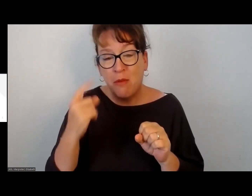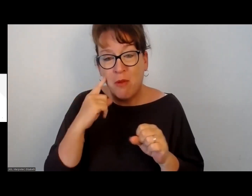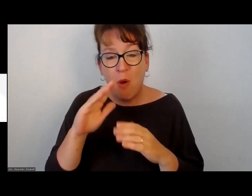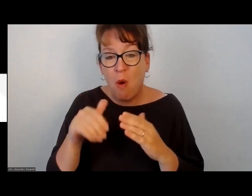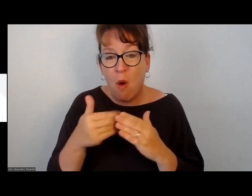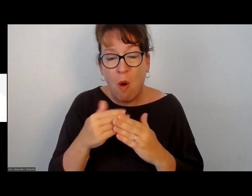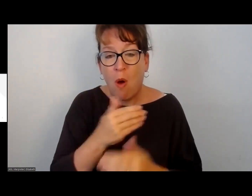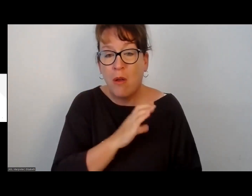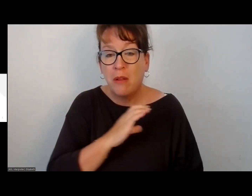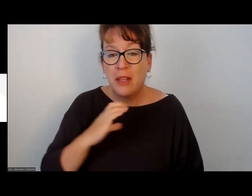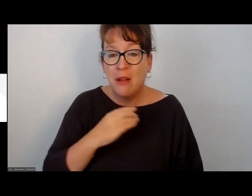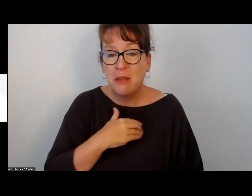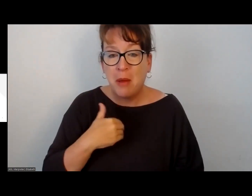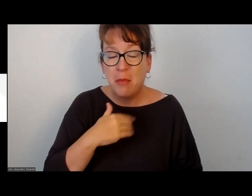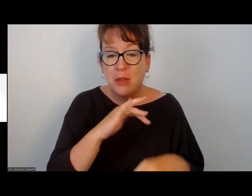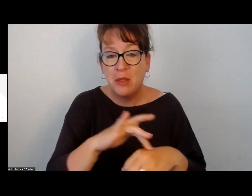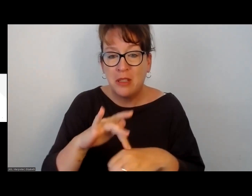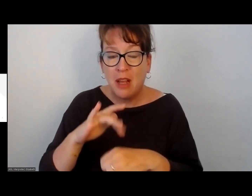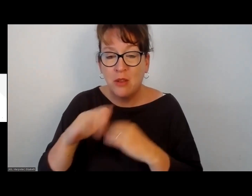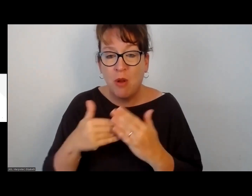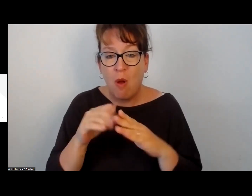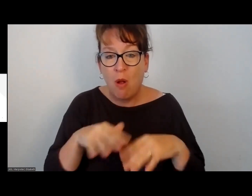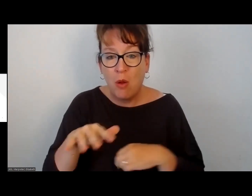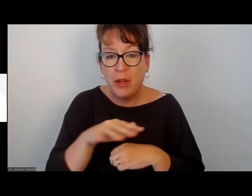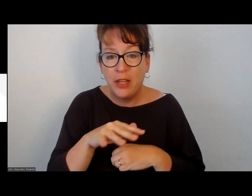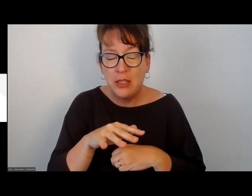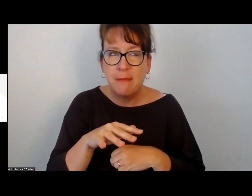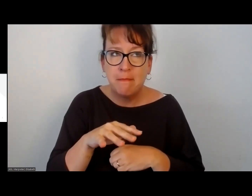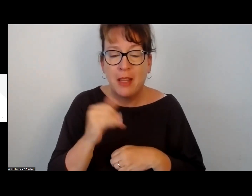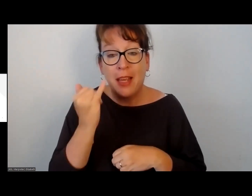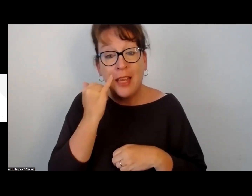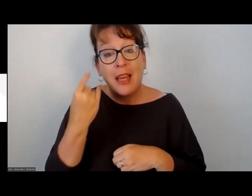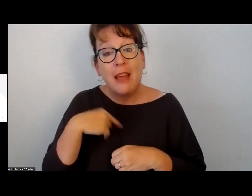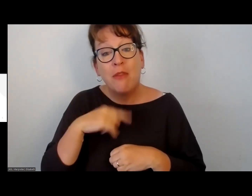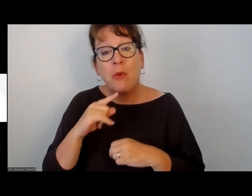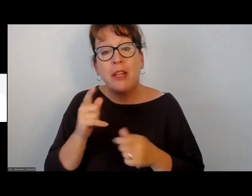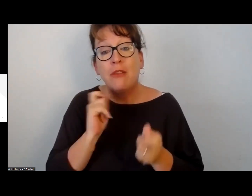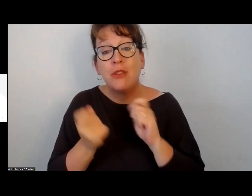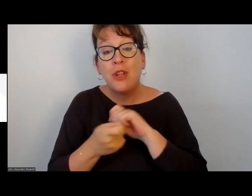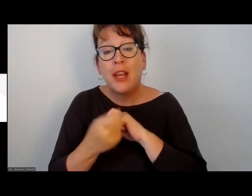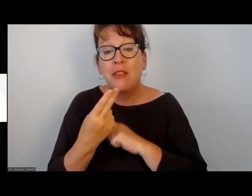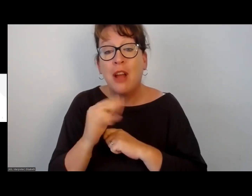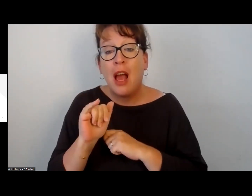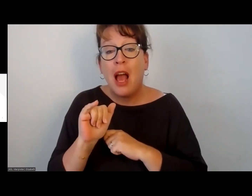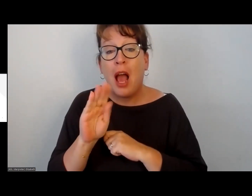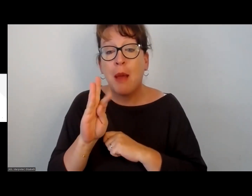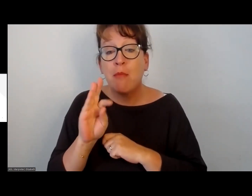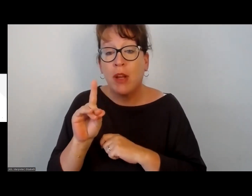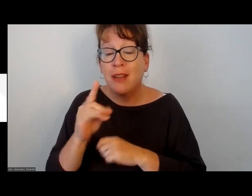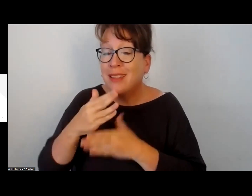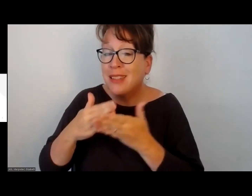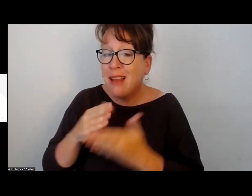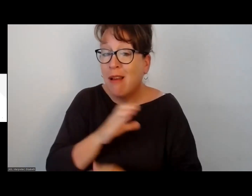route. So if we went hybrid and some of the council members show up virtually and some of us show up